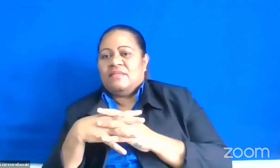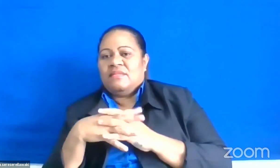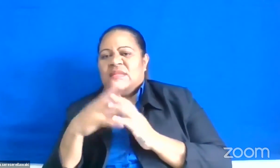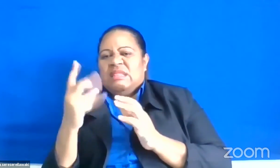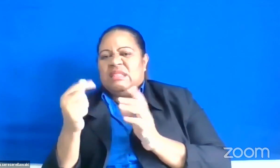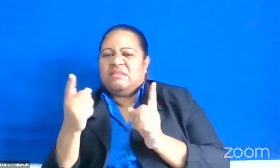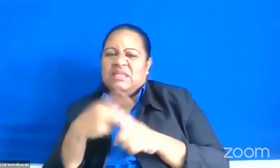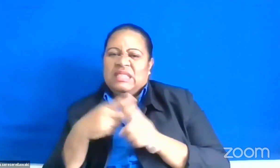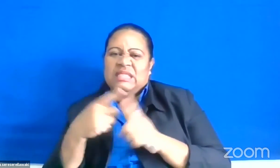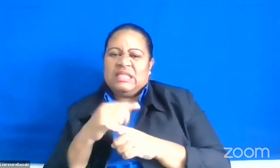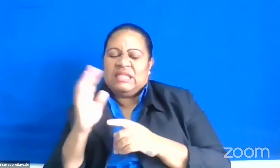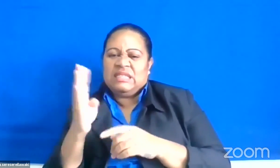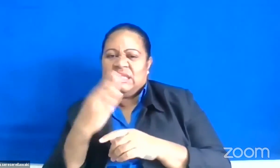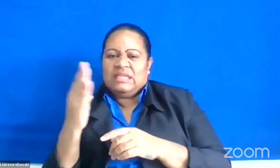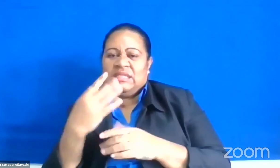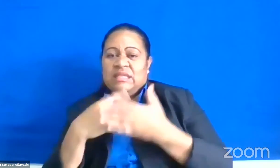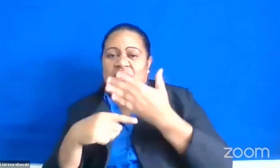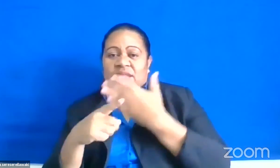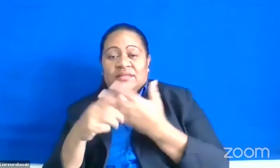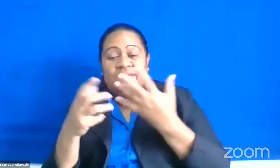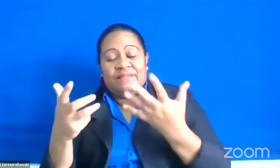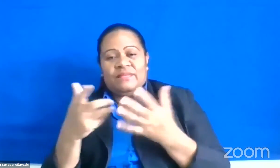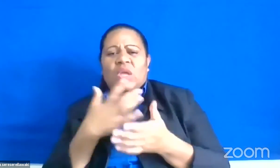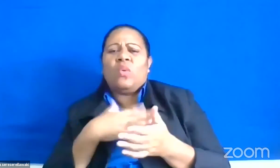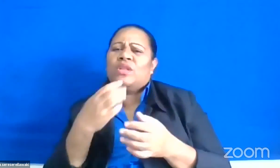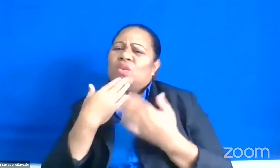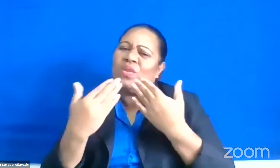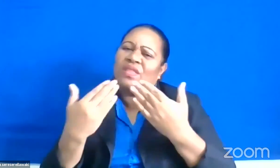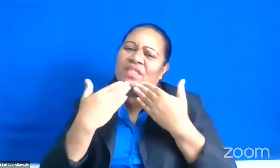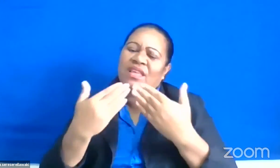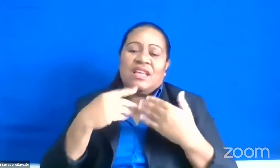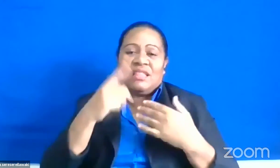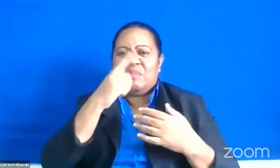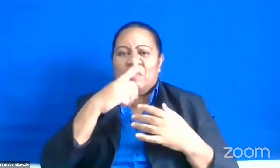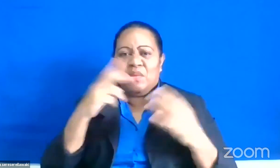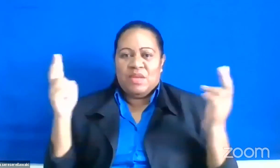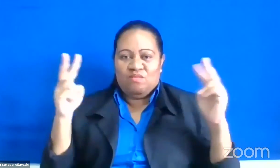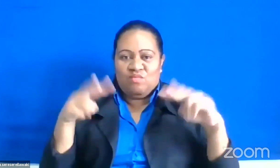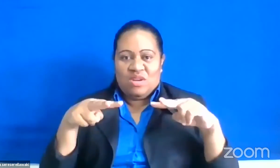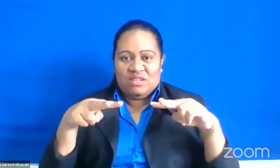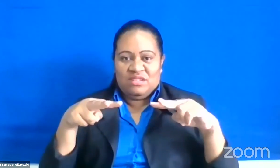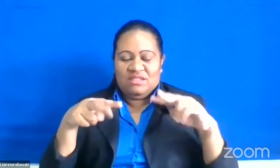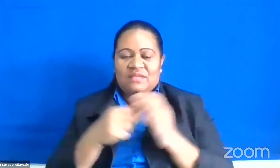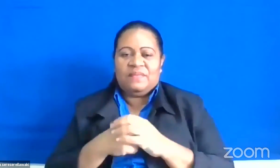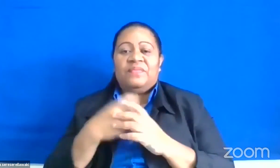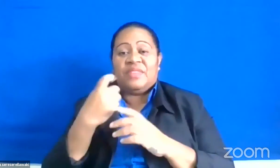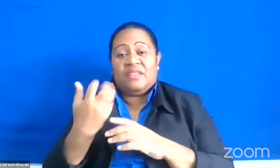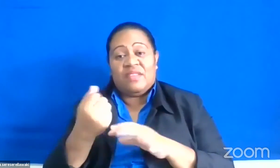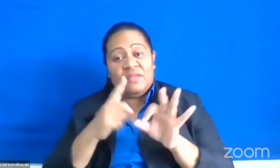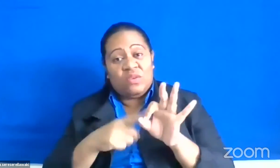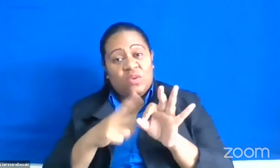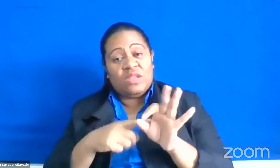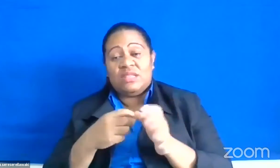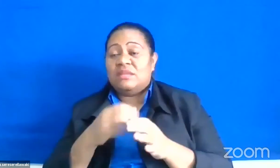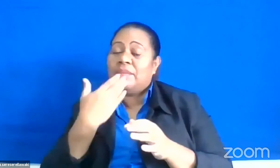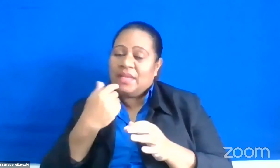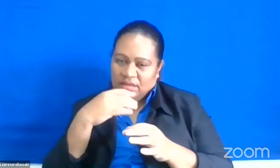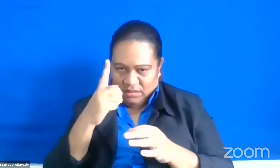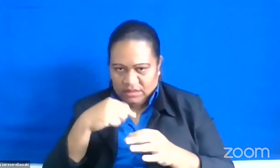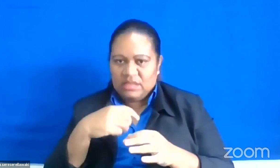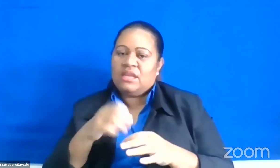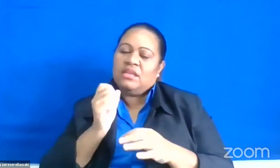happened to our program uh so i would like to thank the viewers who are on here uh if you have any questions please don't hesitate to put it into the chat